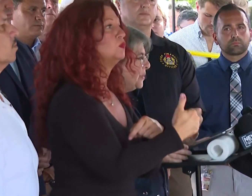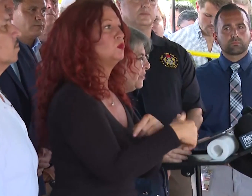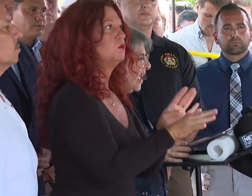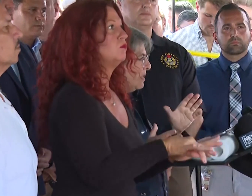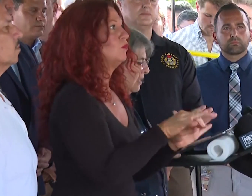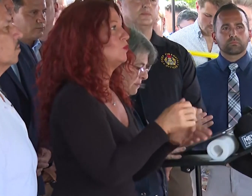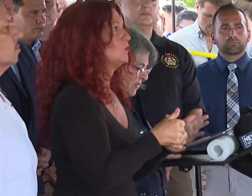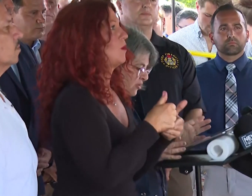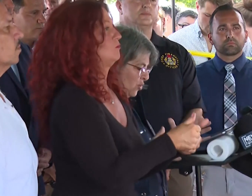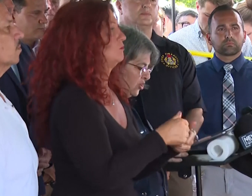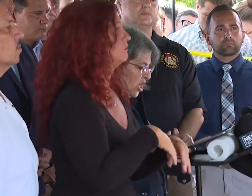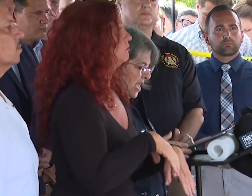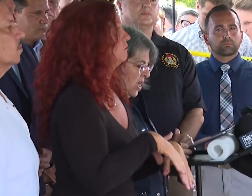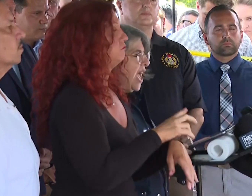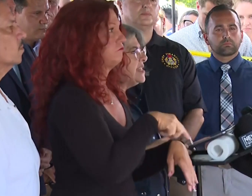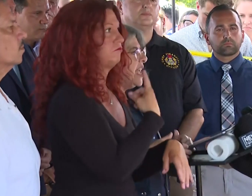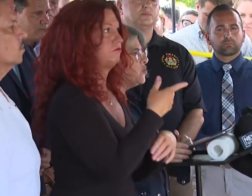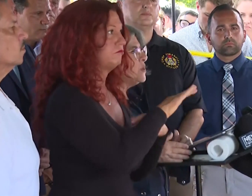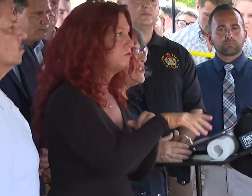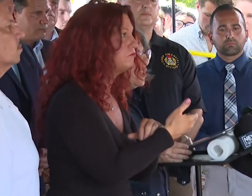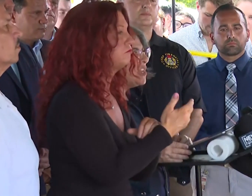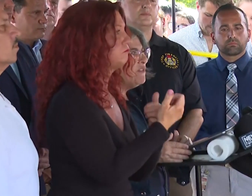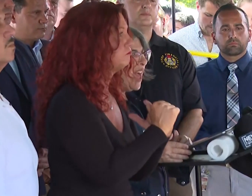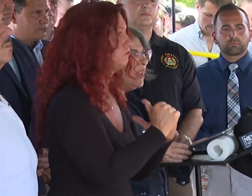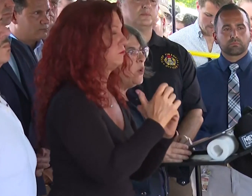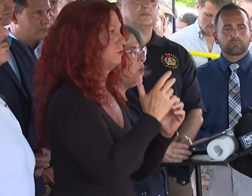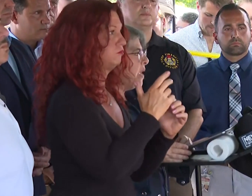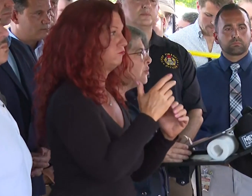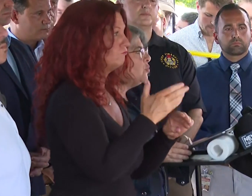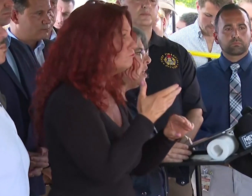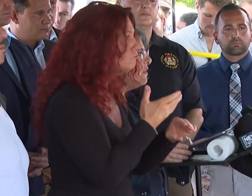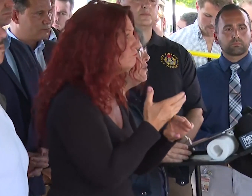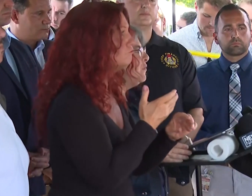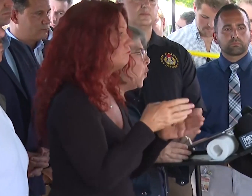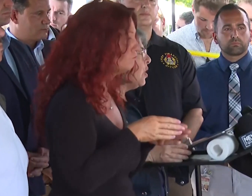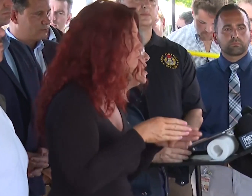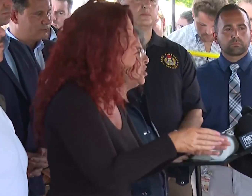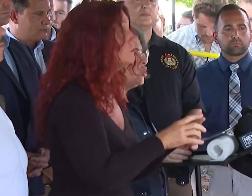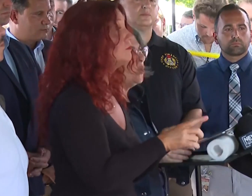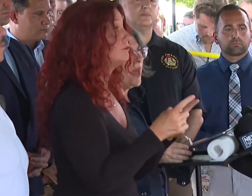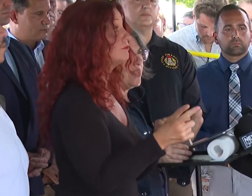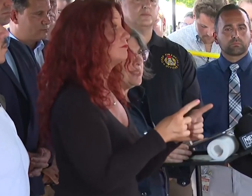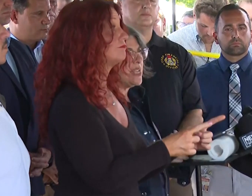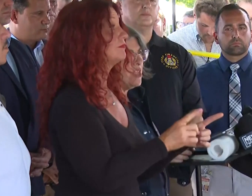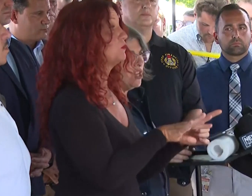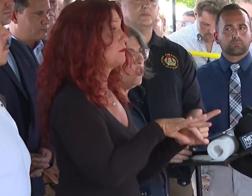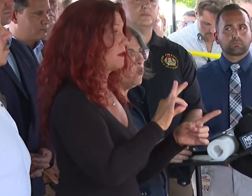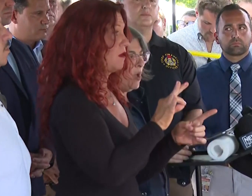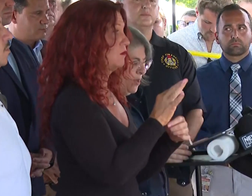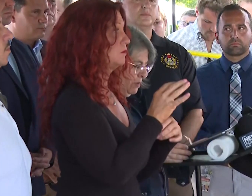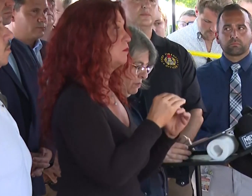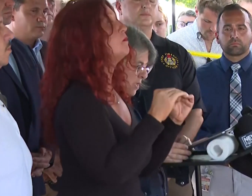night to build that that trench. And as a result of that, we were able to recover 4 additional bodies